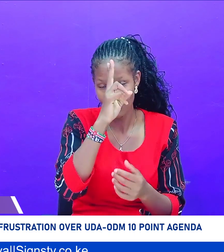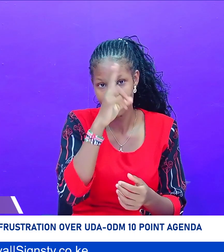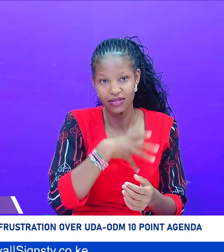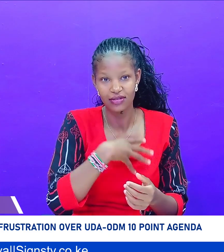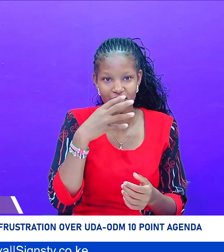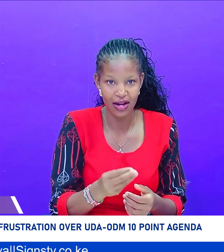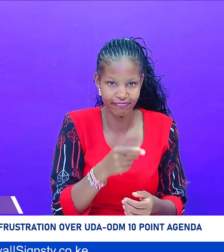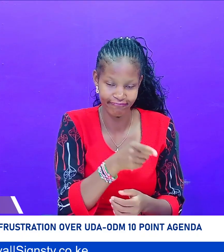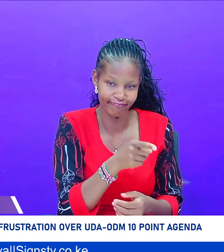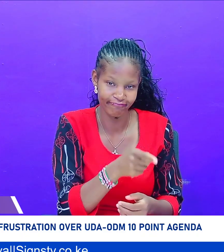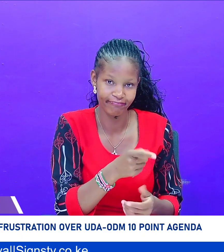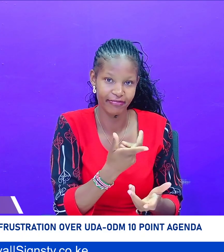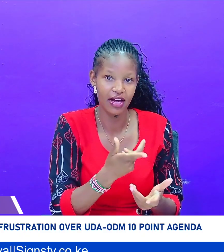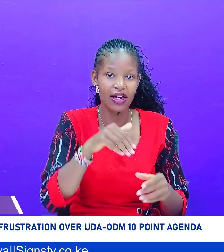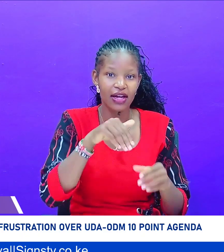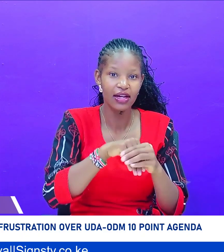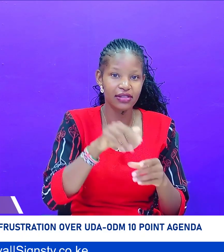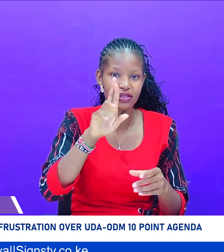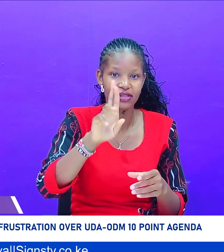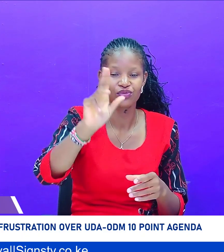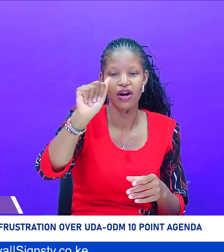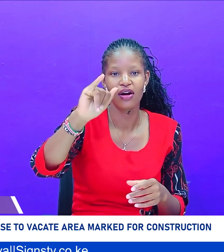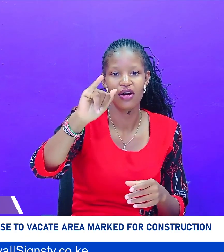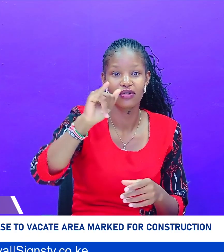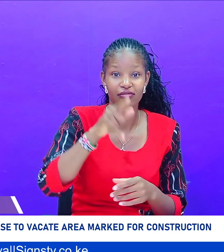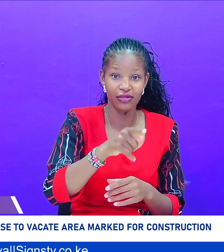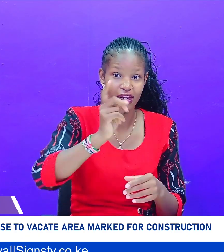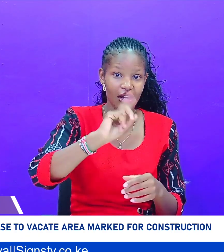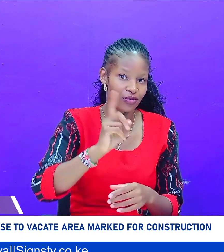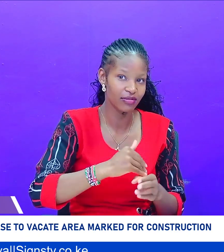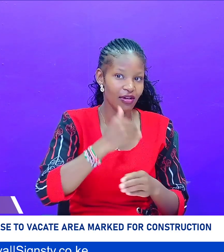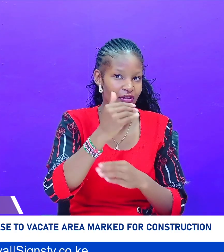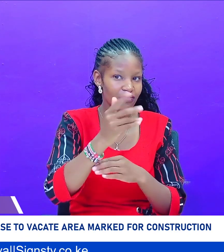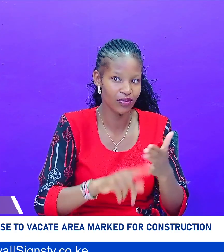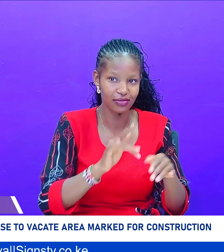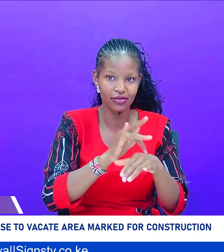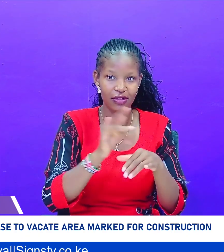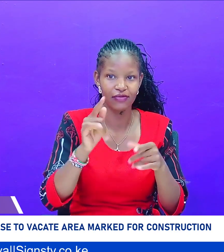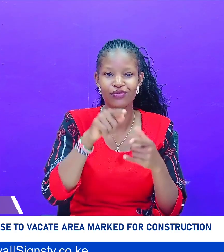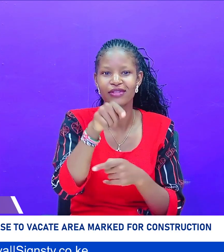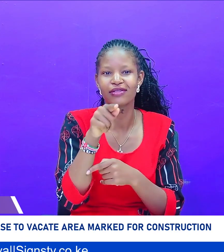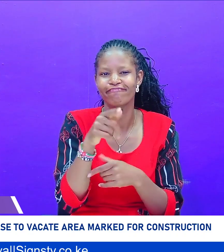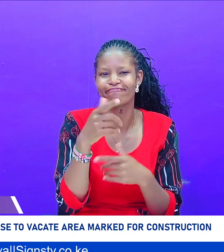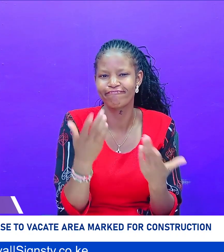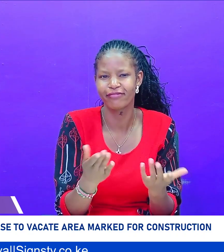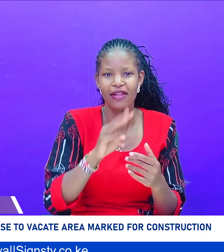Confrontations broke out between police and traders in Ruai, Nairobi, after efforts to